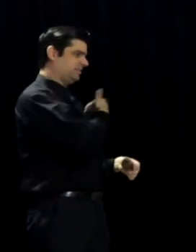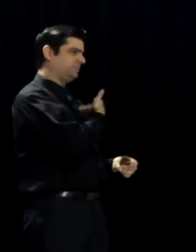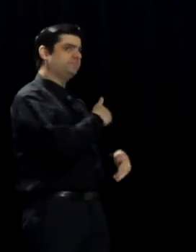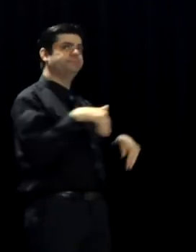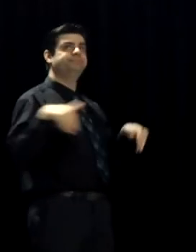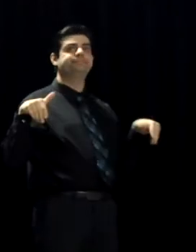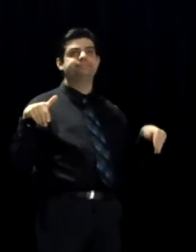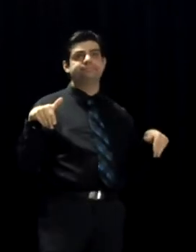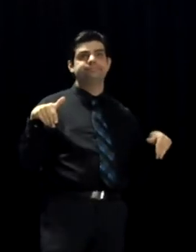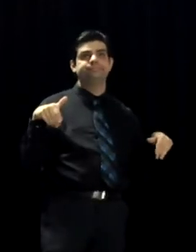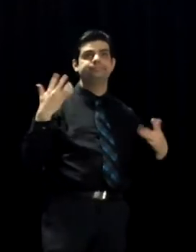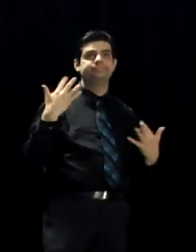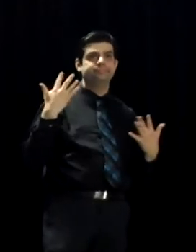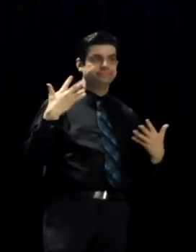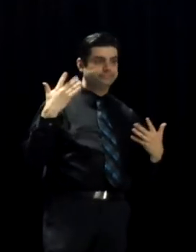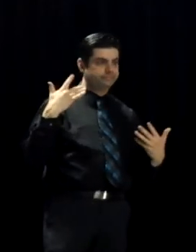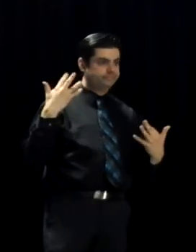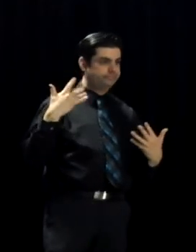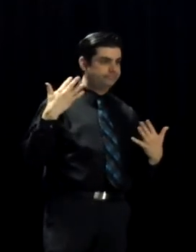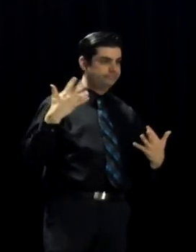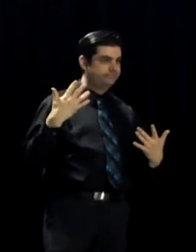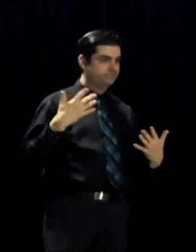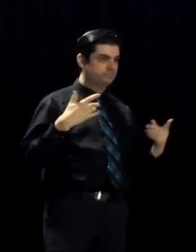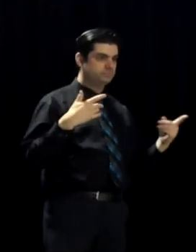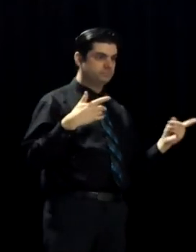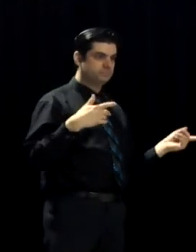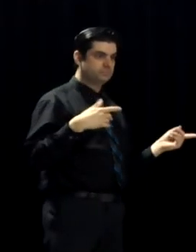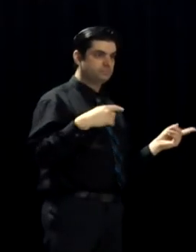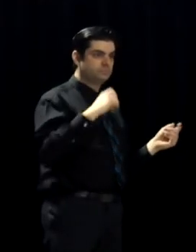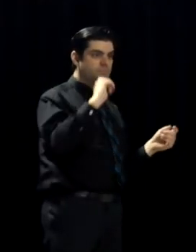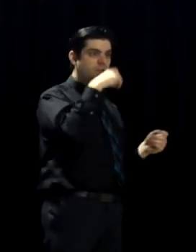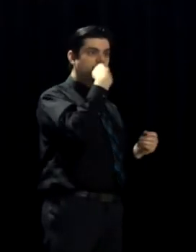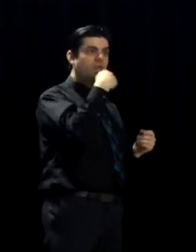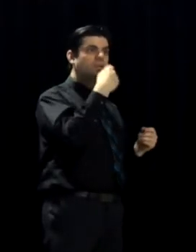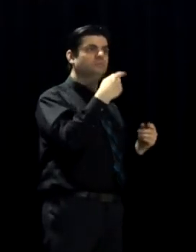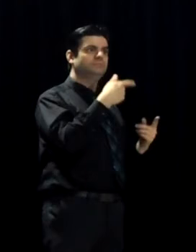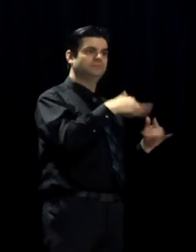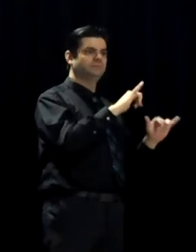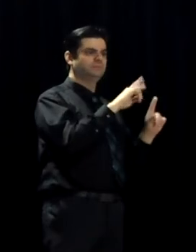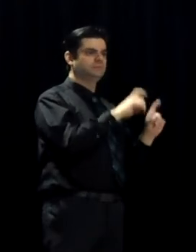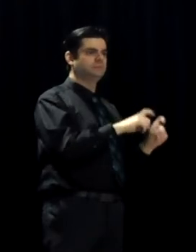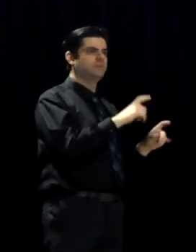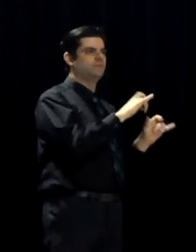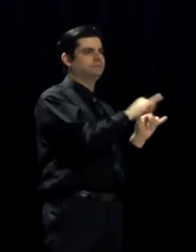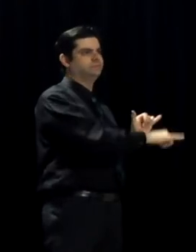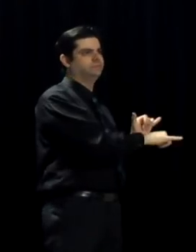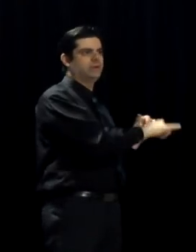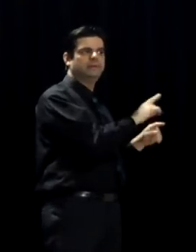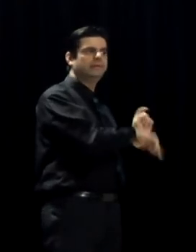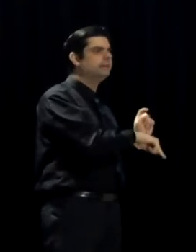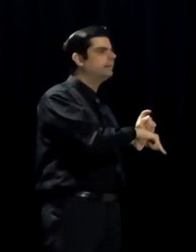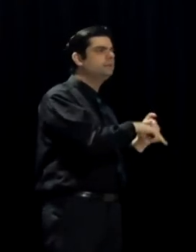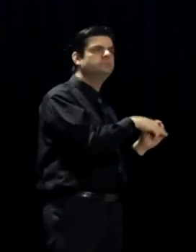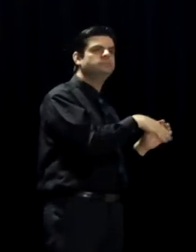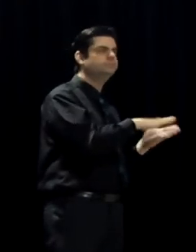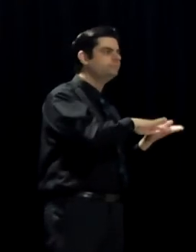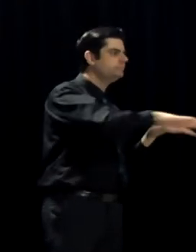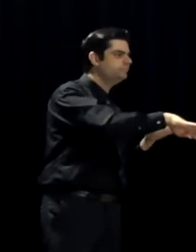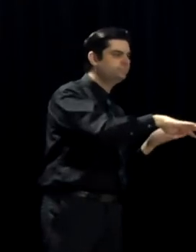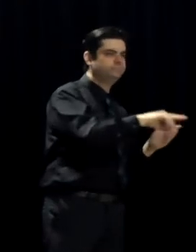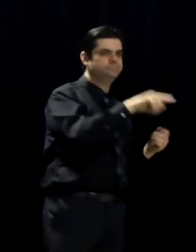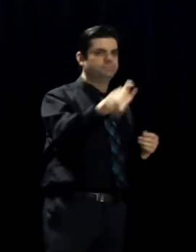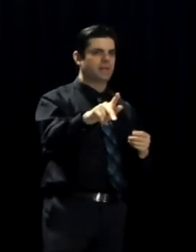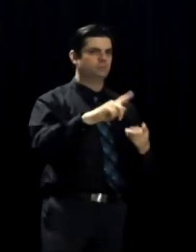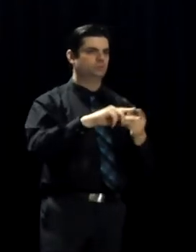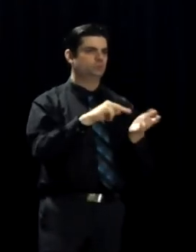recovered, but they still test COVID positive. Remember, once you have COVID, you may test COVID positive for an